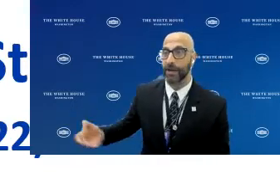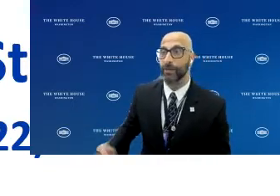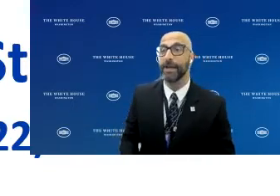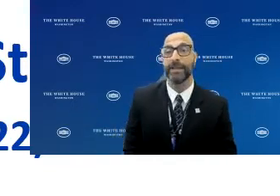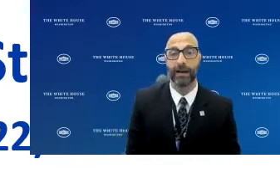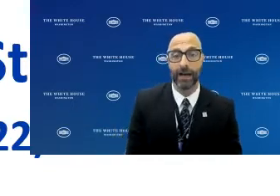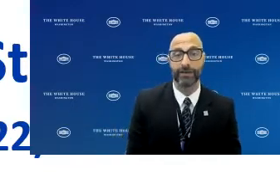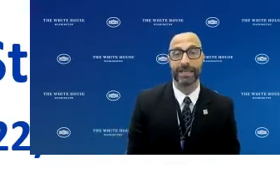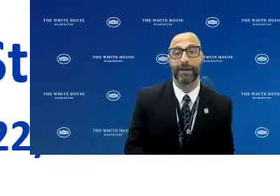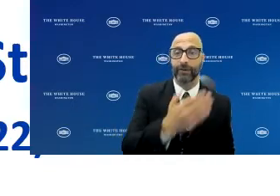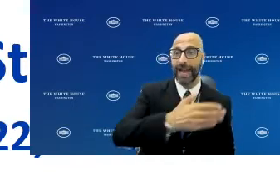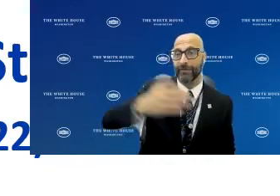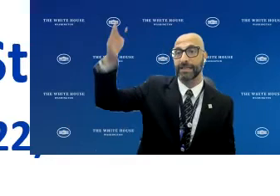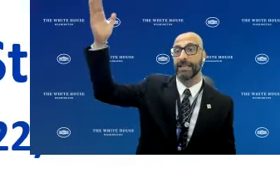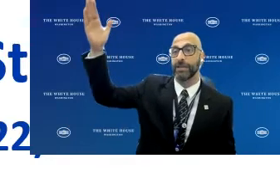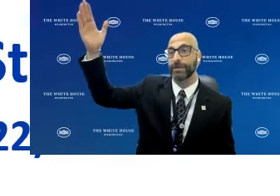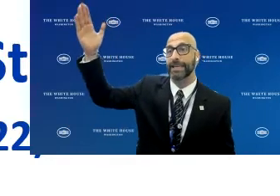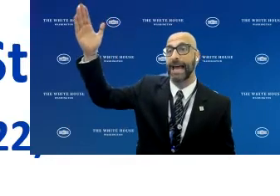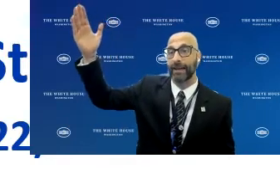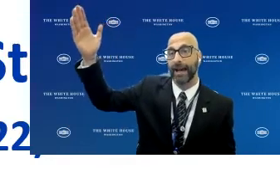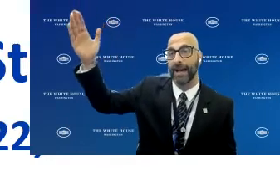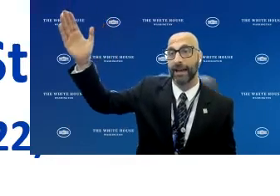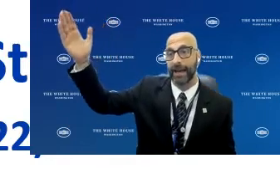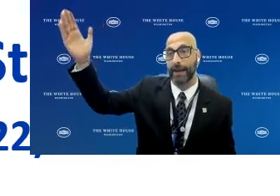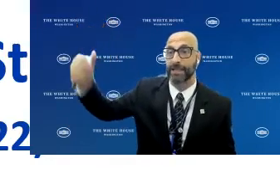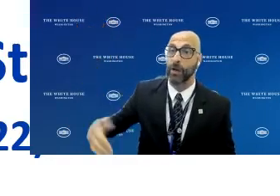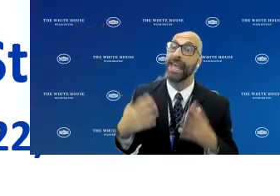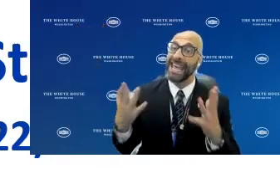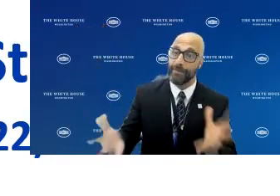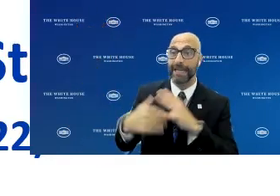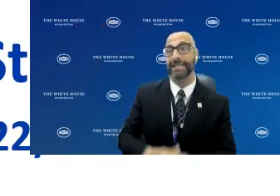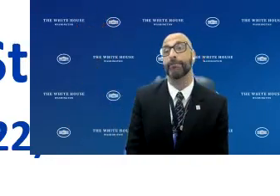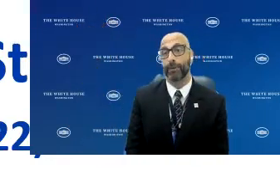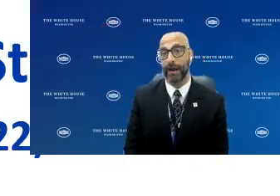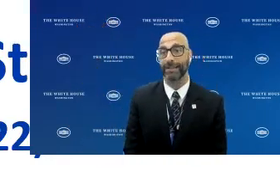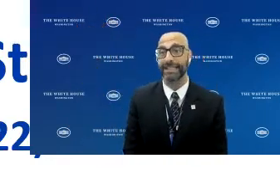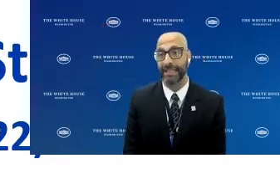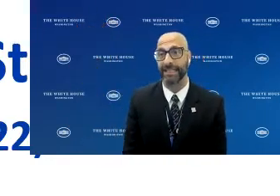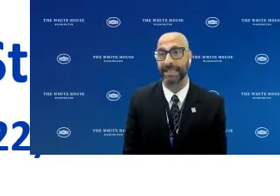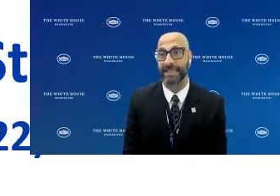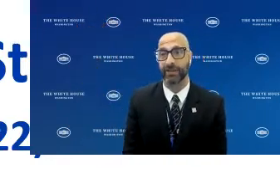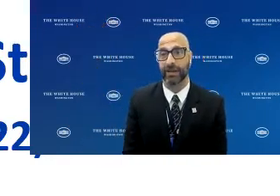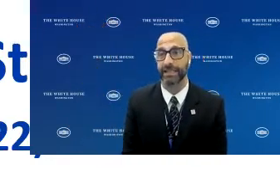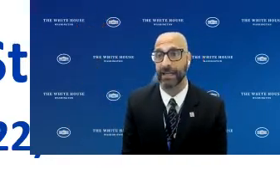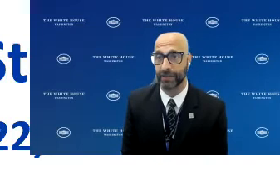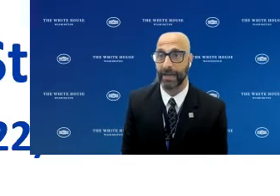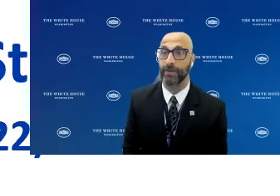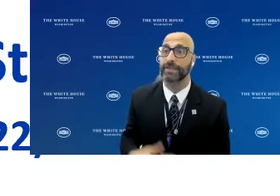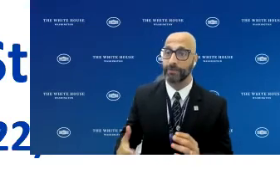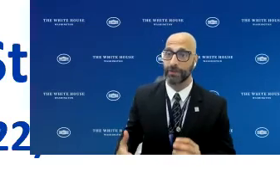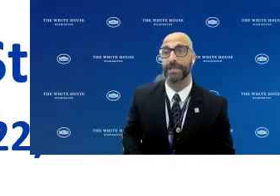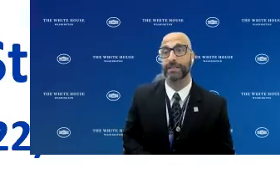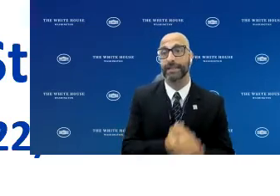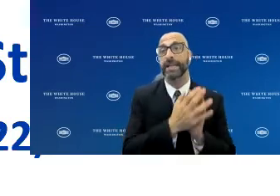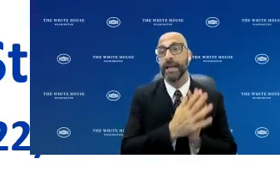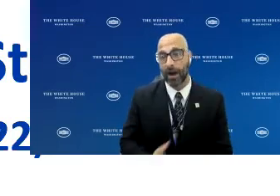a nice downslope. There are others, however, that continuously have an upslope. It means that progress is inconsistent across the